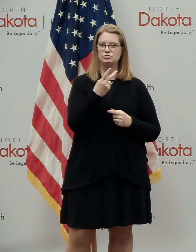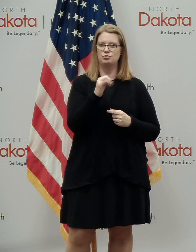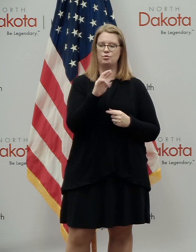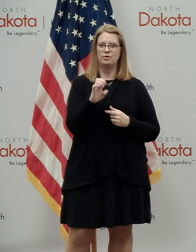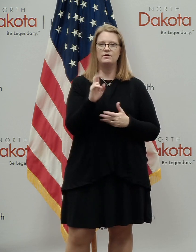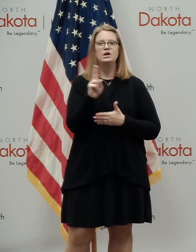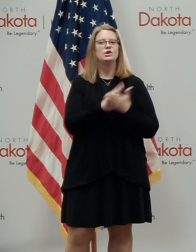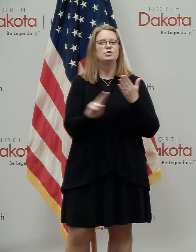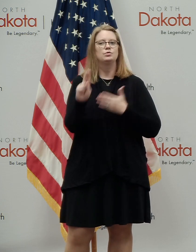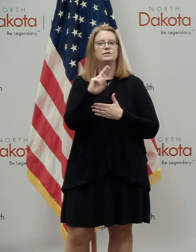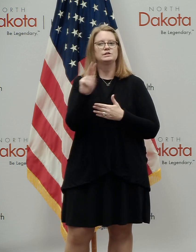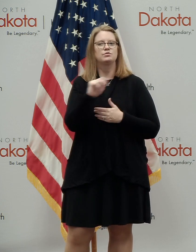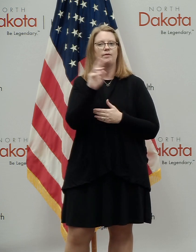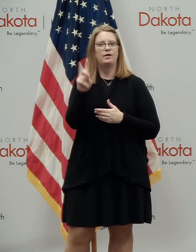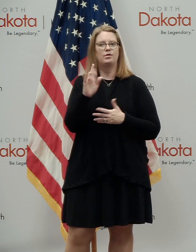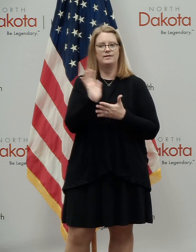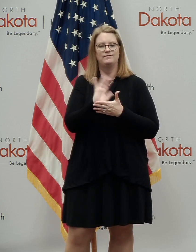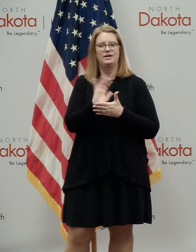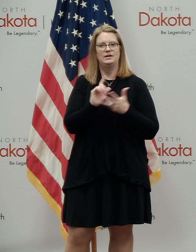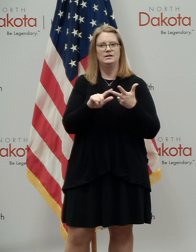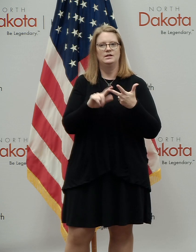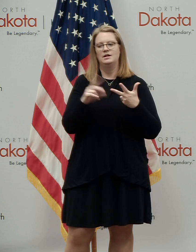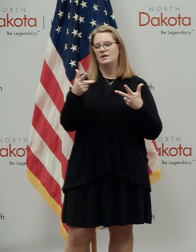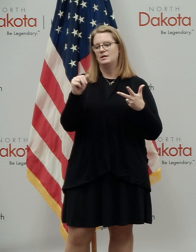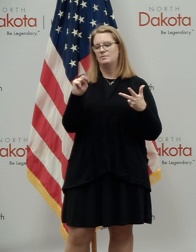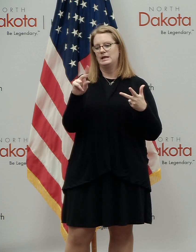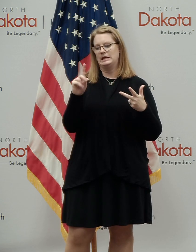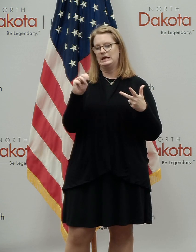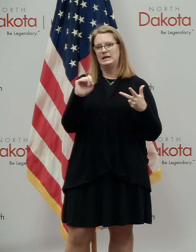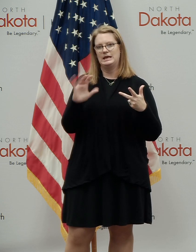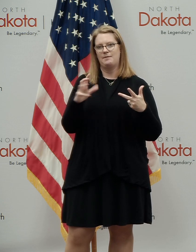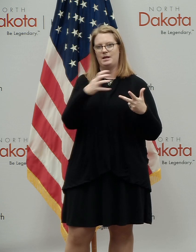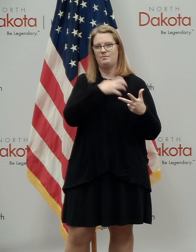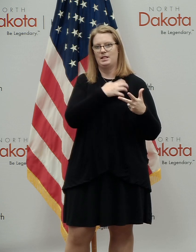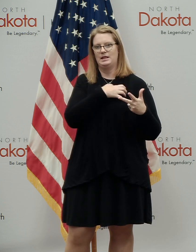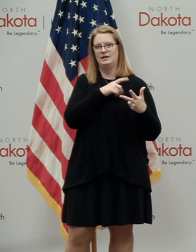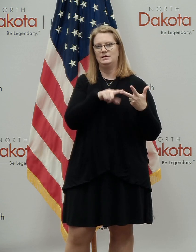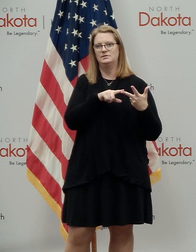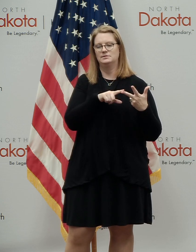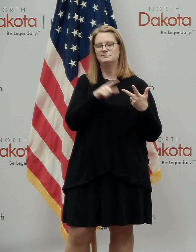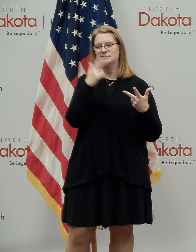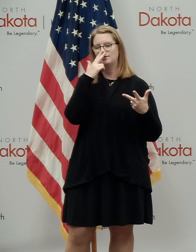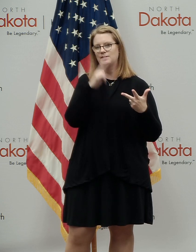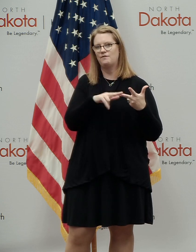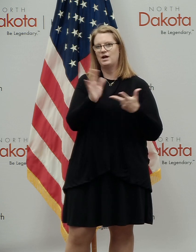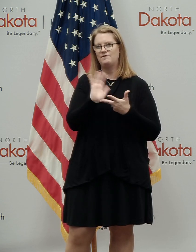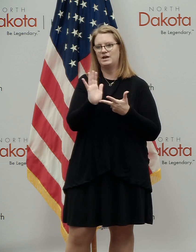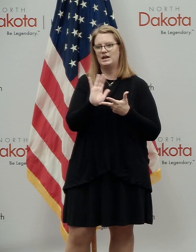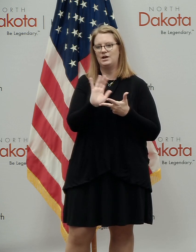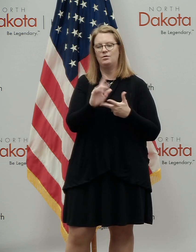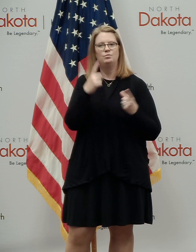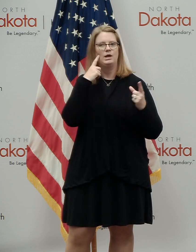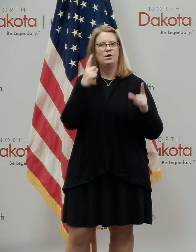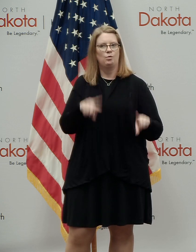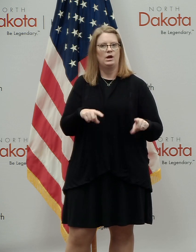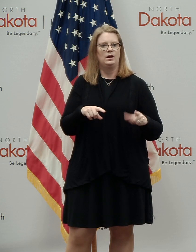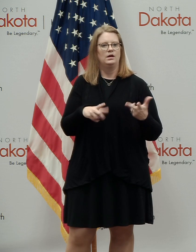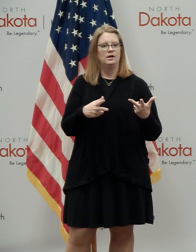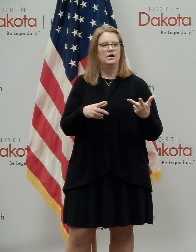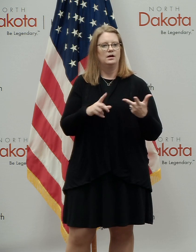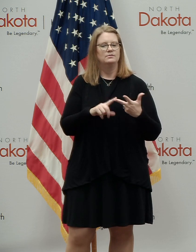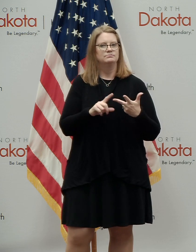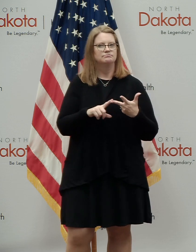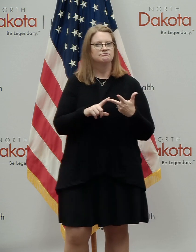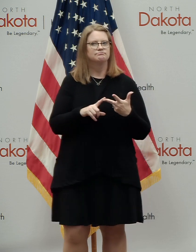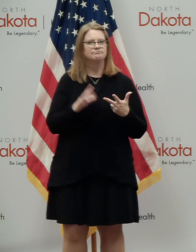from the University of North Dakota for their video, Pandemic Police. You submitted a great, fun video, and we agree from the conclusion on your